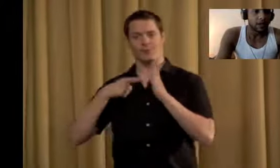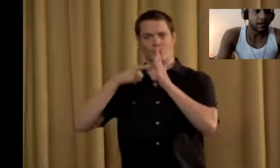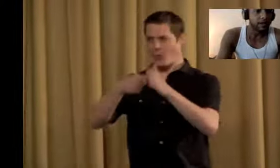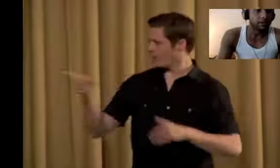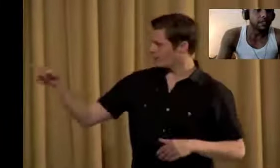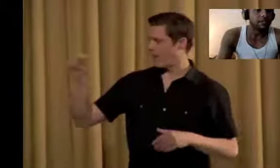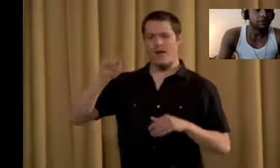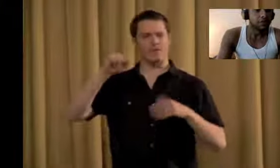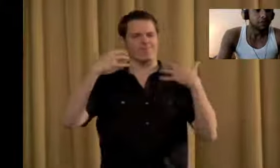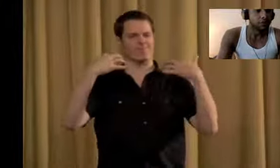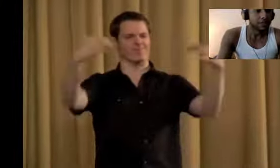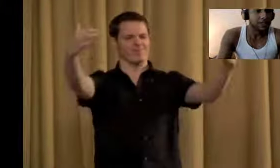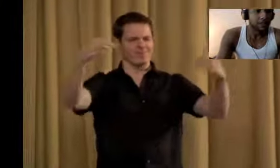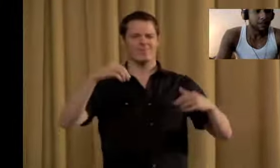I think it's really interesting the choices that they made.